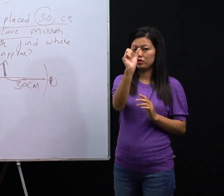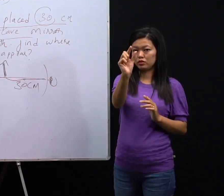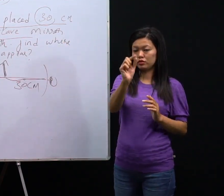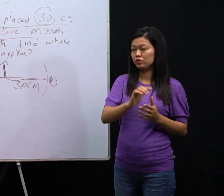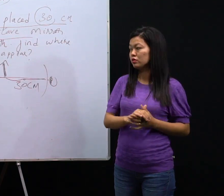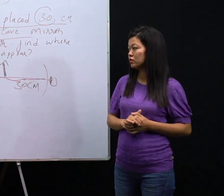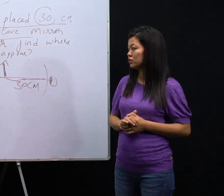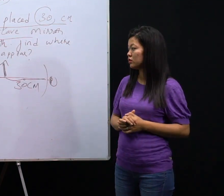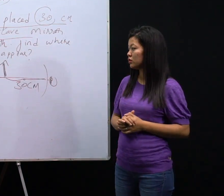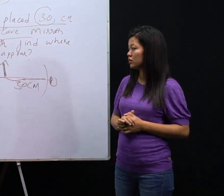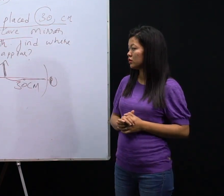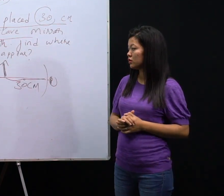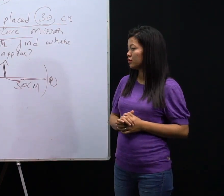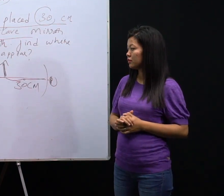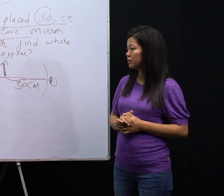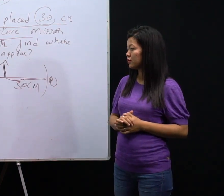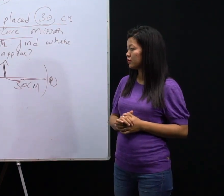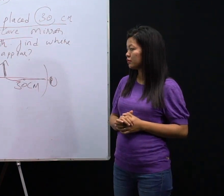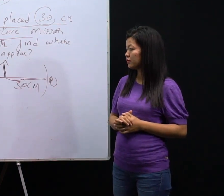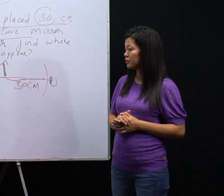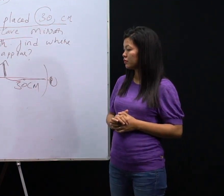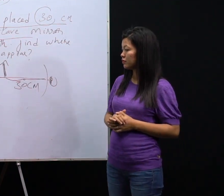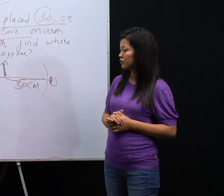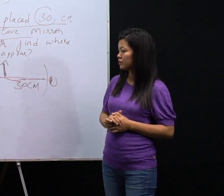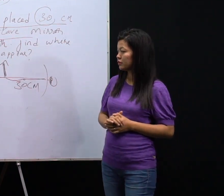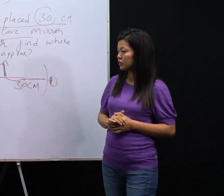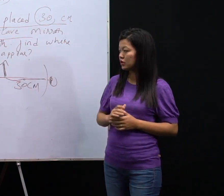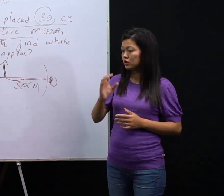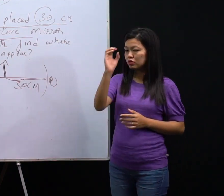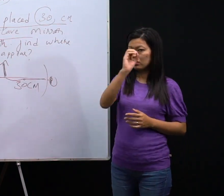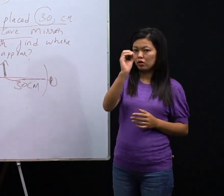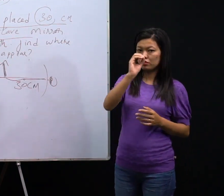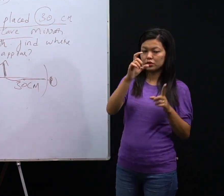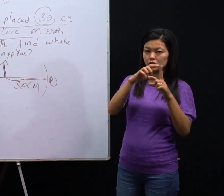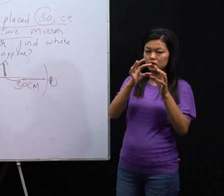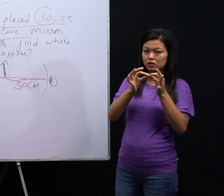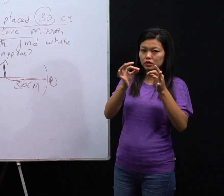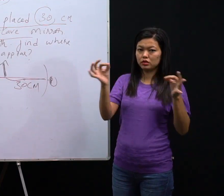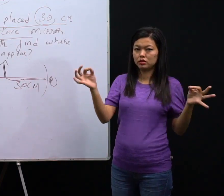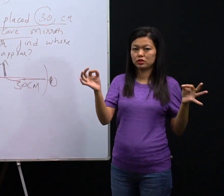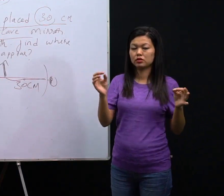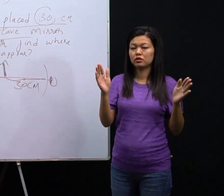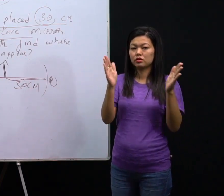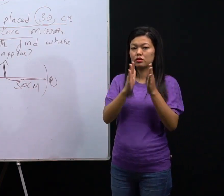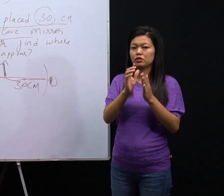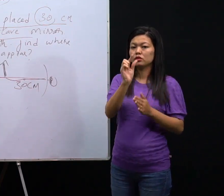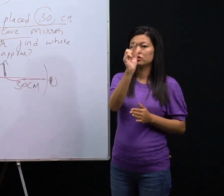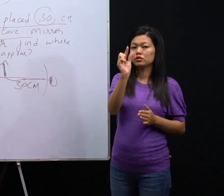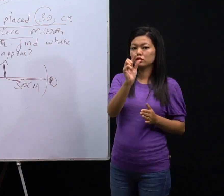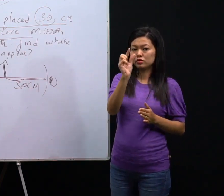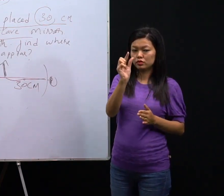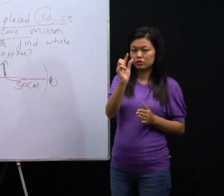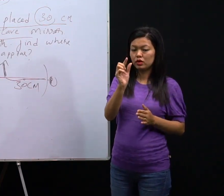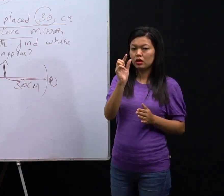the object distance. Object distance is 30 centimeter,